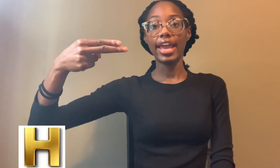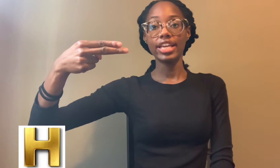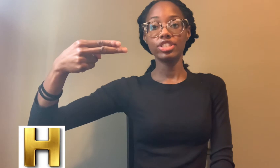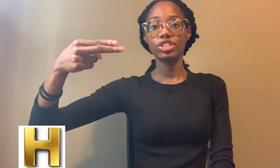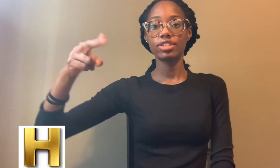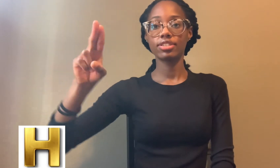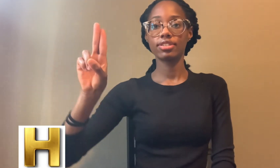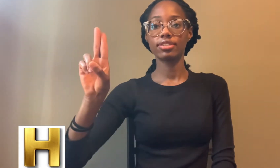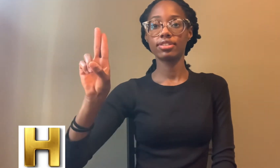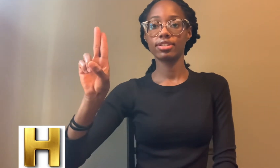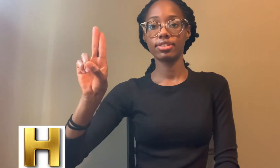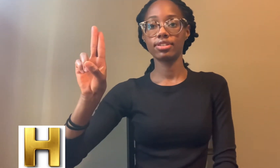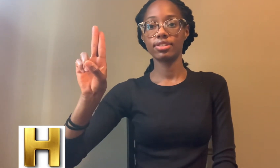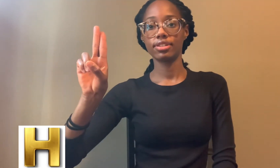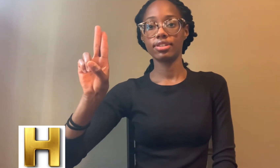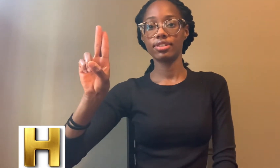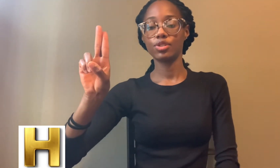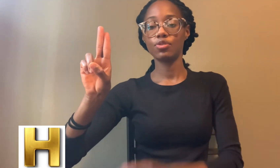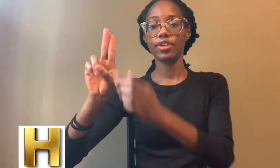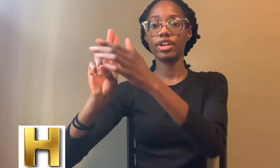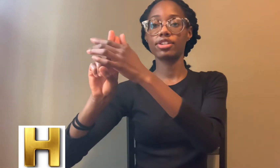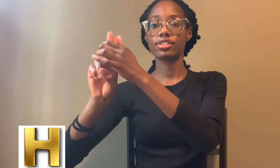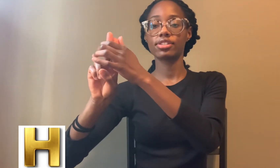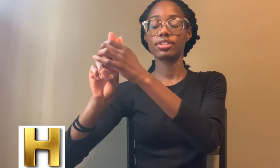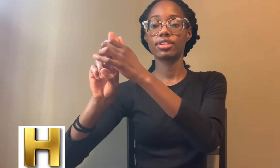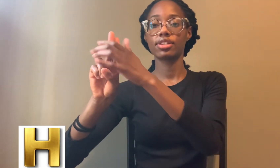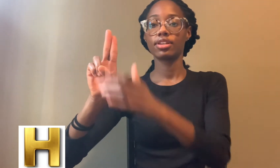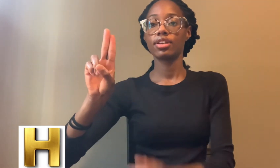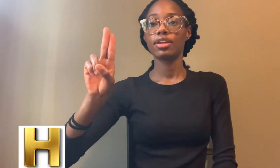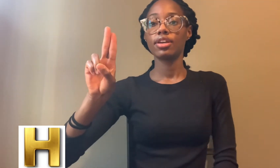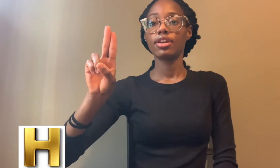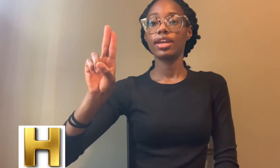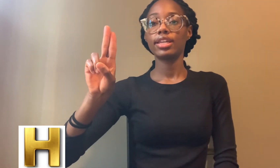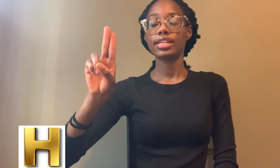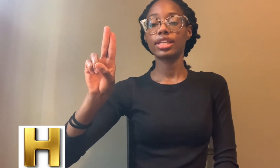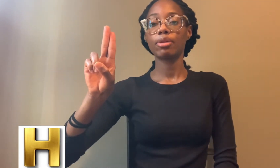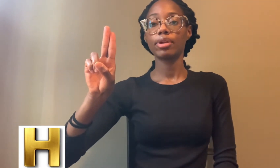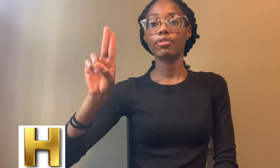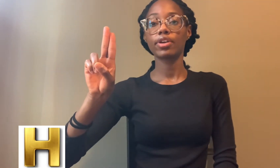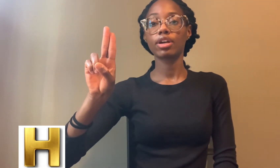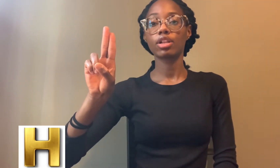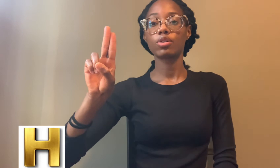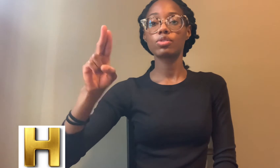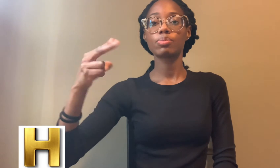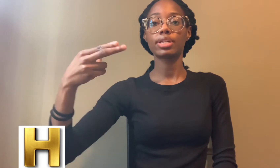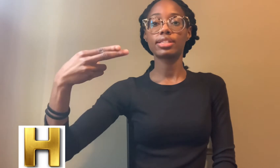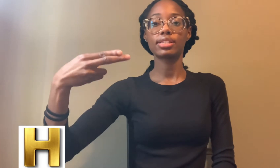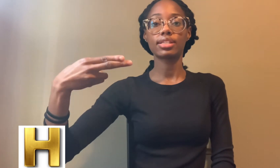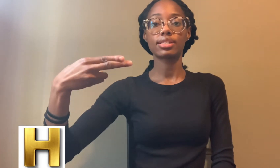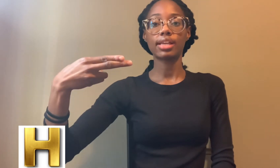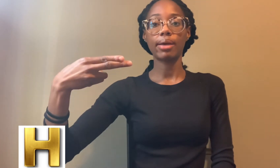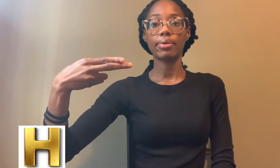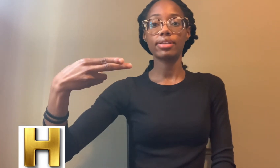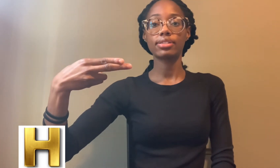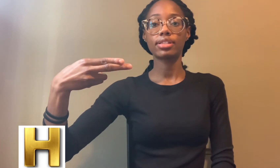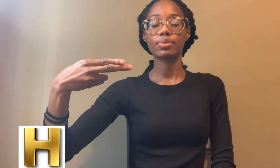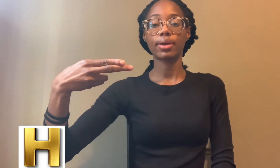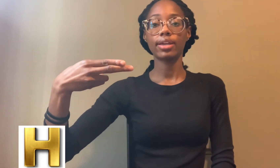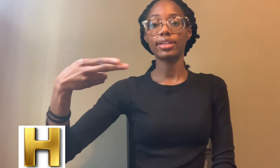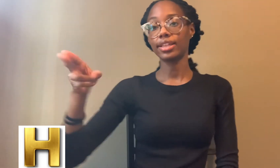H, 2 fingers, index and your middle finger closed, but it's sideways, this way, not this